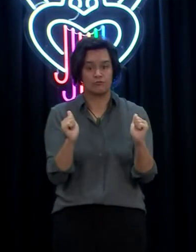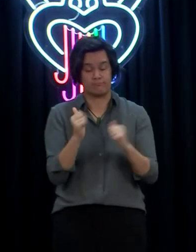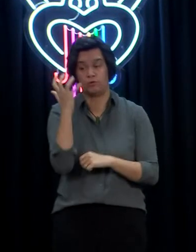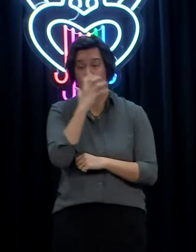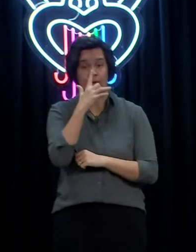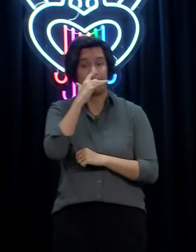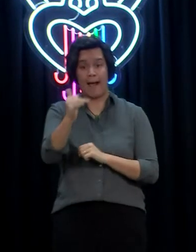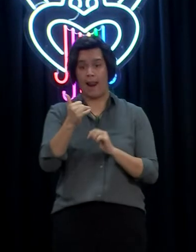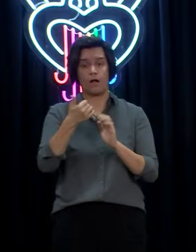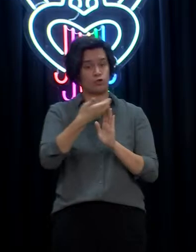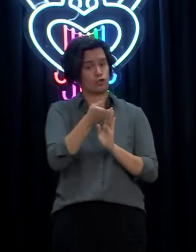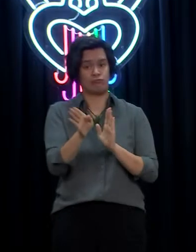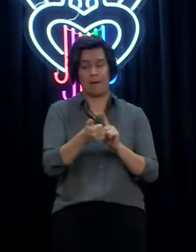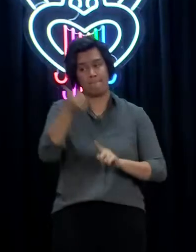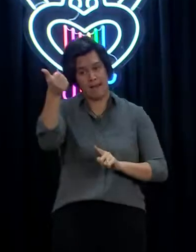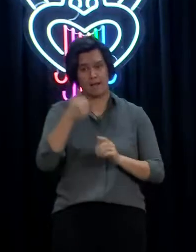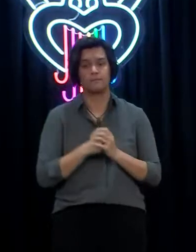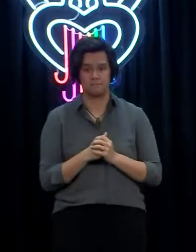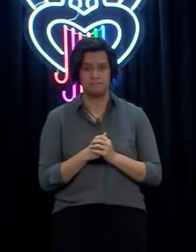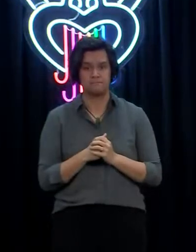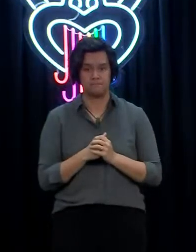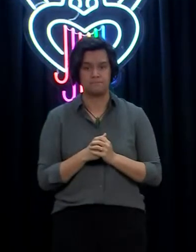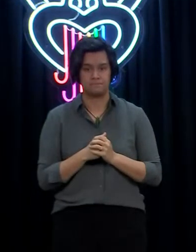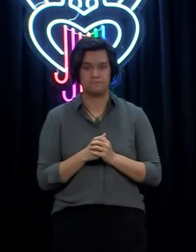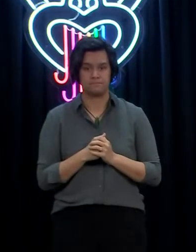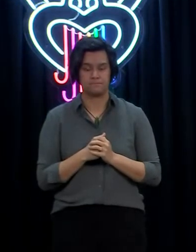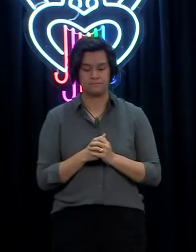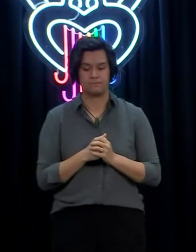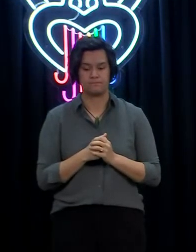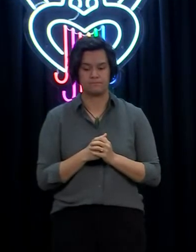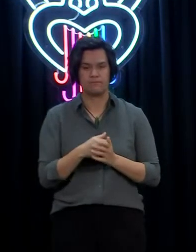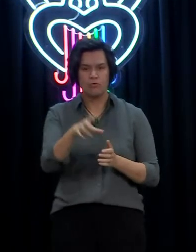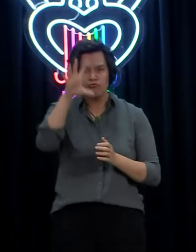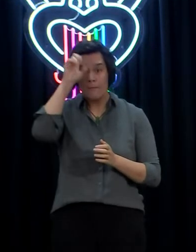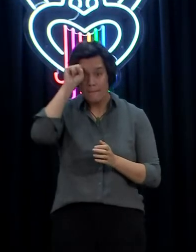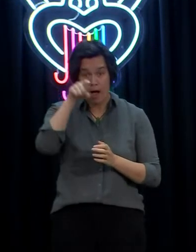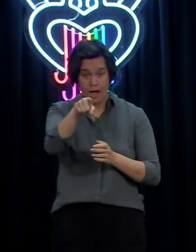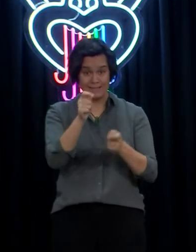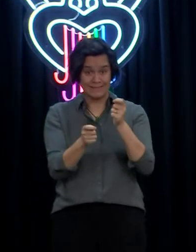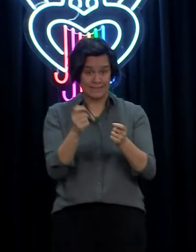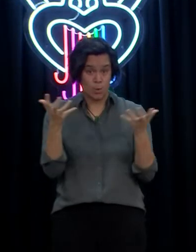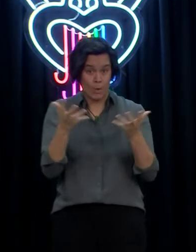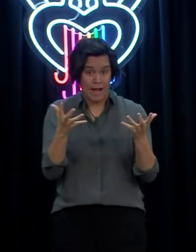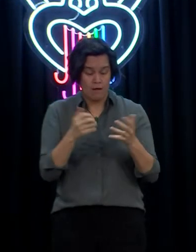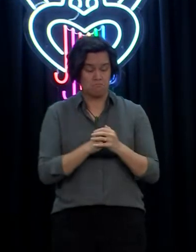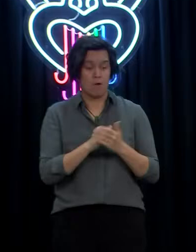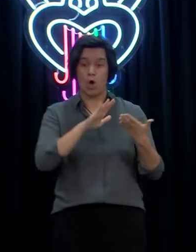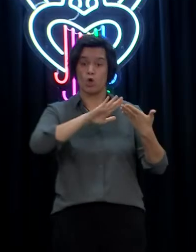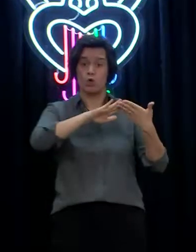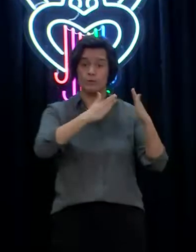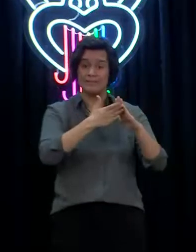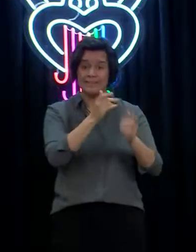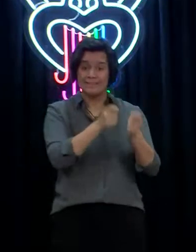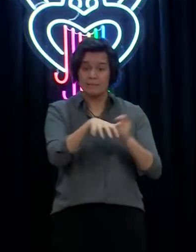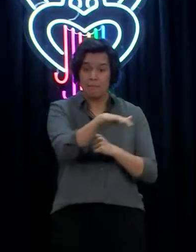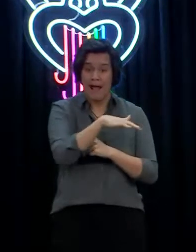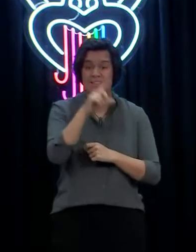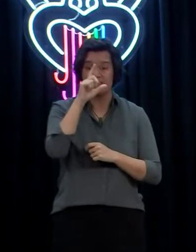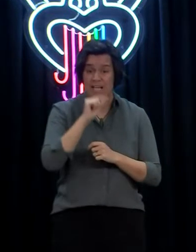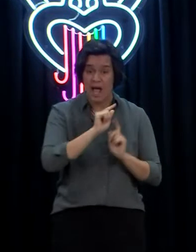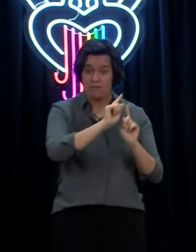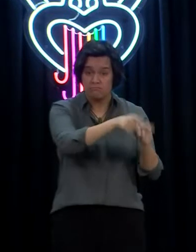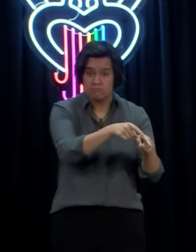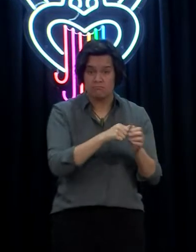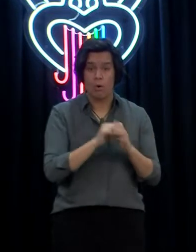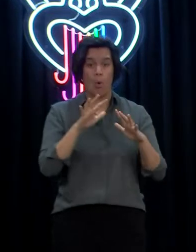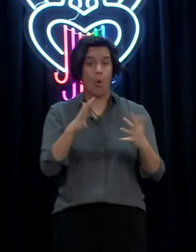Of course, permitted travellers, you can, just a reminder about where to get tested, you can go to any community testing facility nationwide or